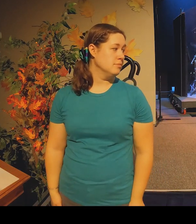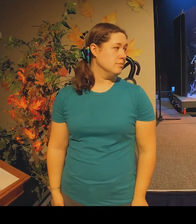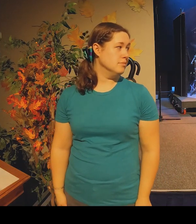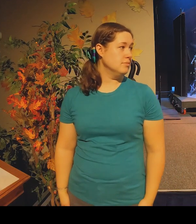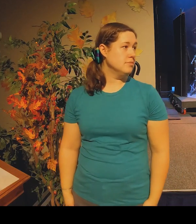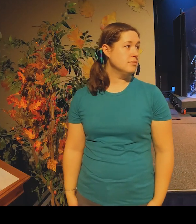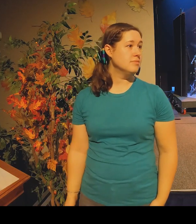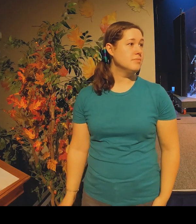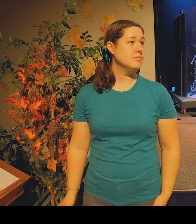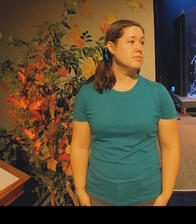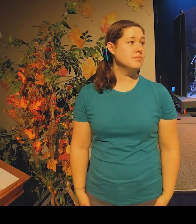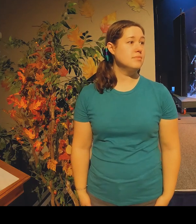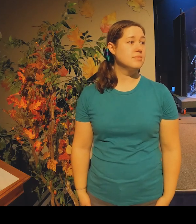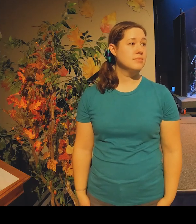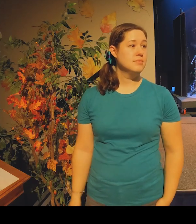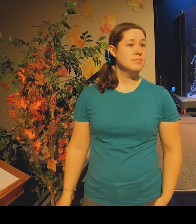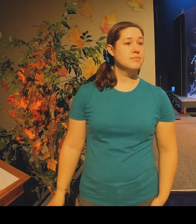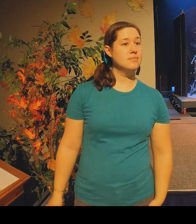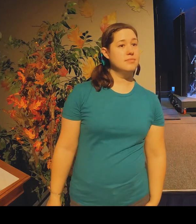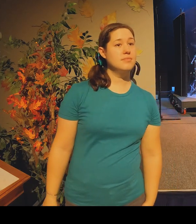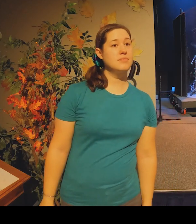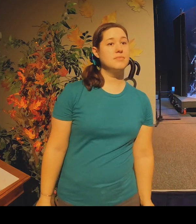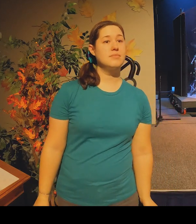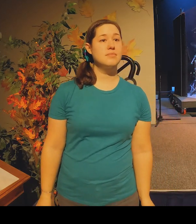Hey, Hen, how's it going?